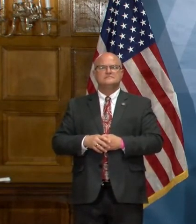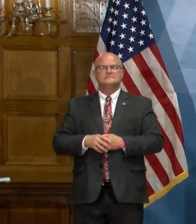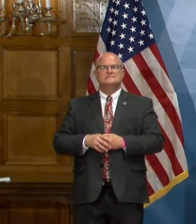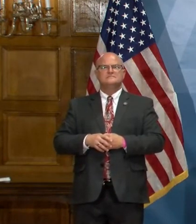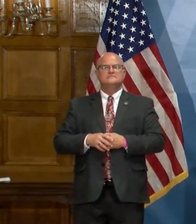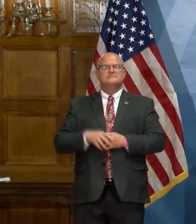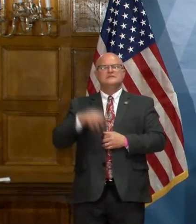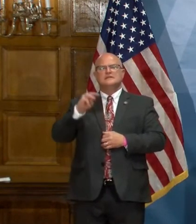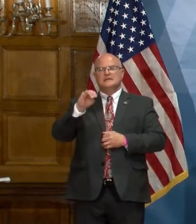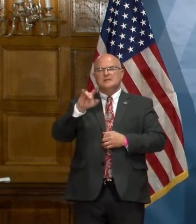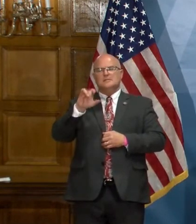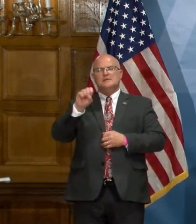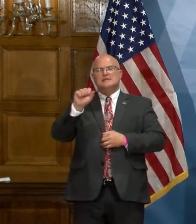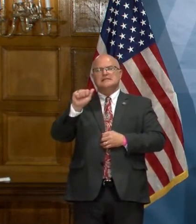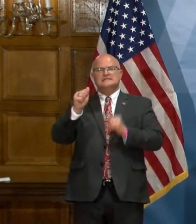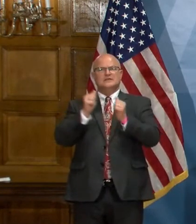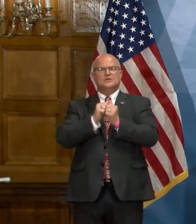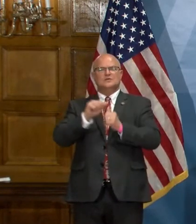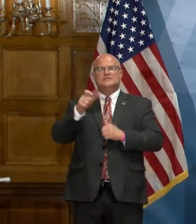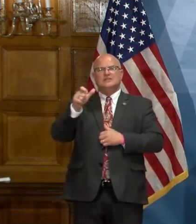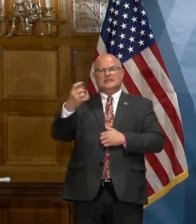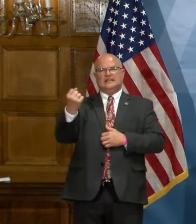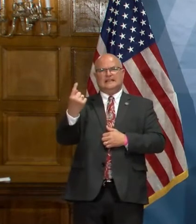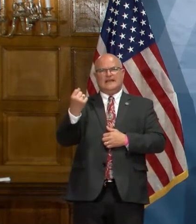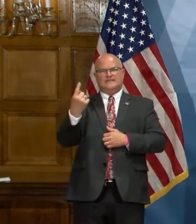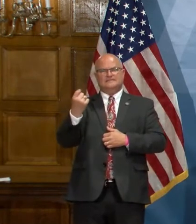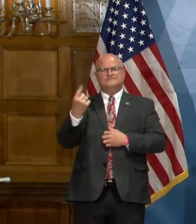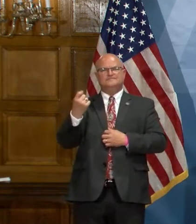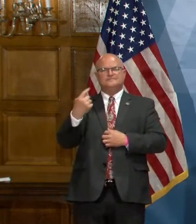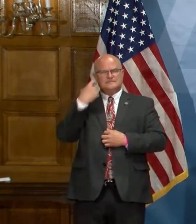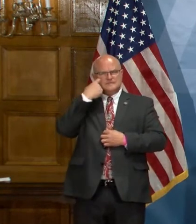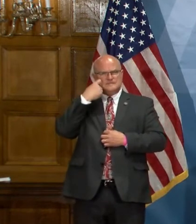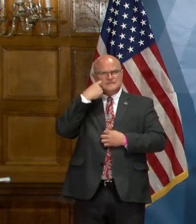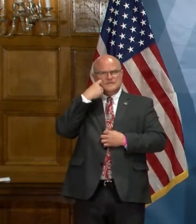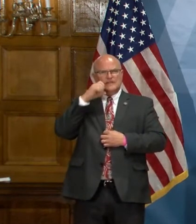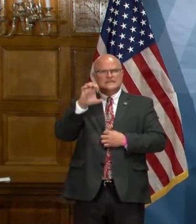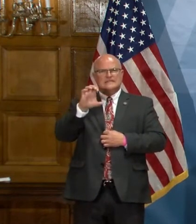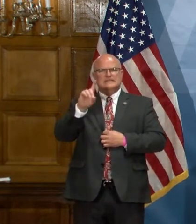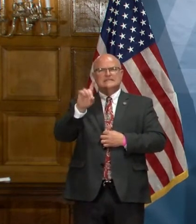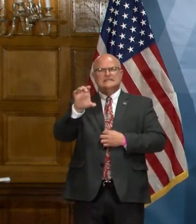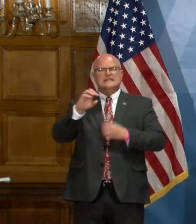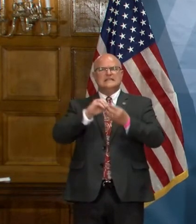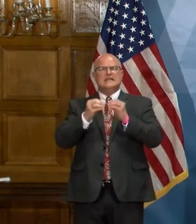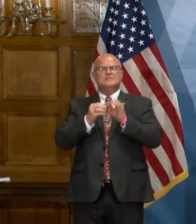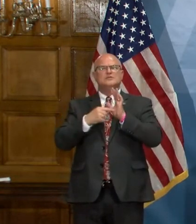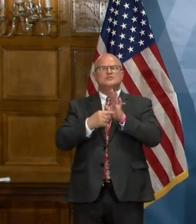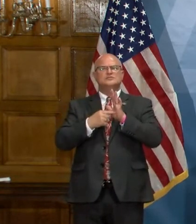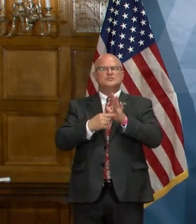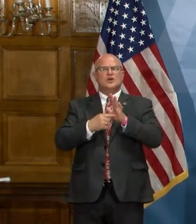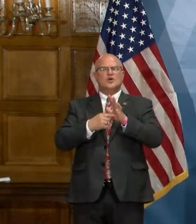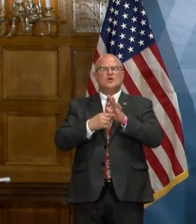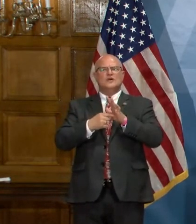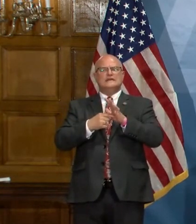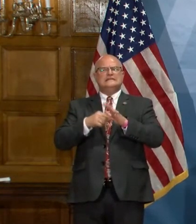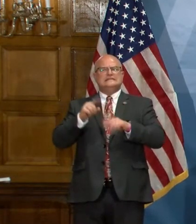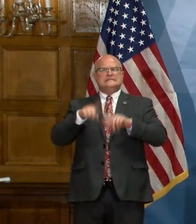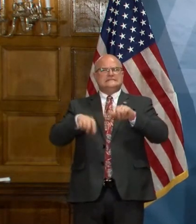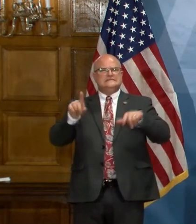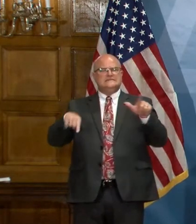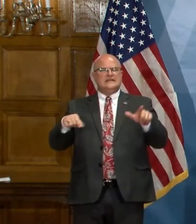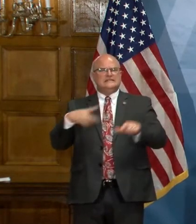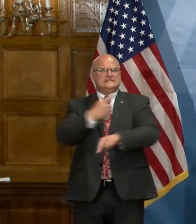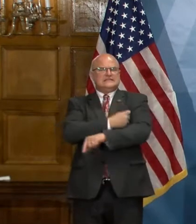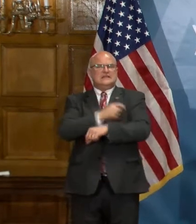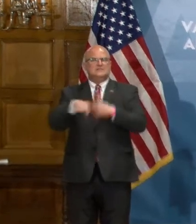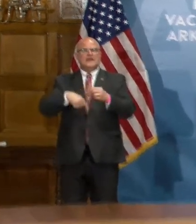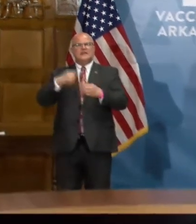Yes, this is Melissa Zigowitz with THB11. Recent CDC numbers show variants of concern may make up